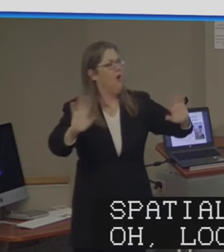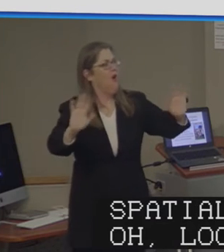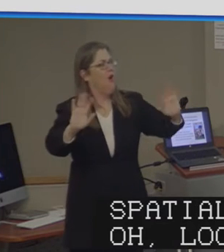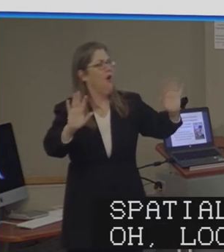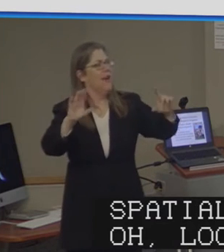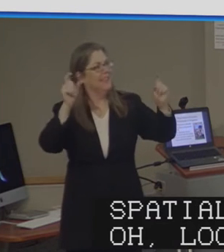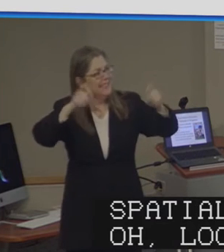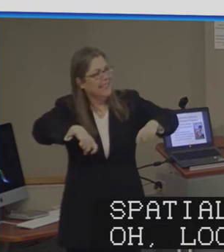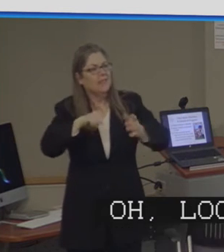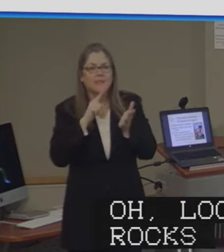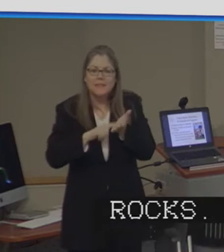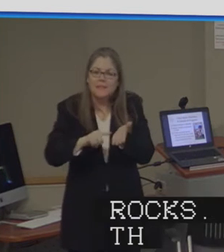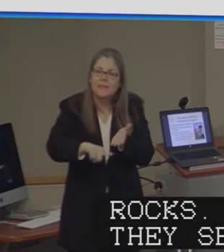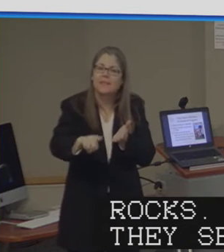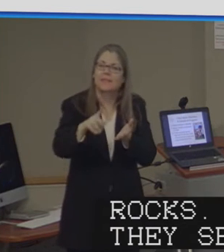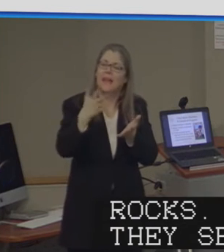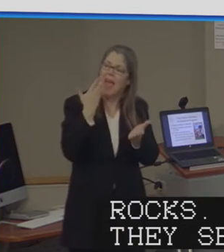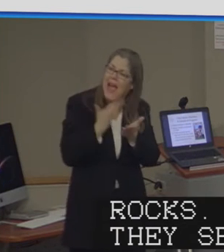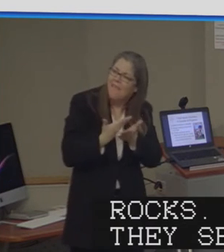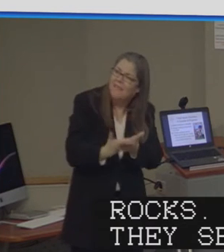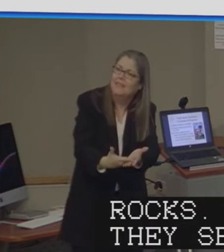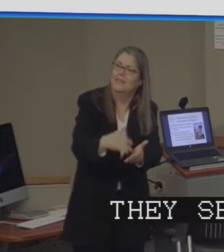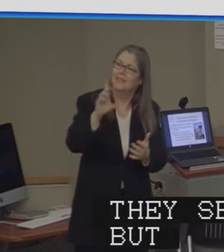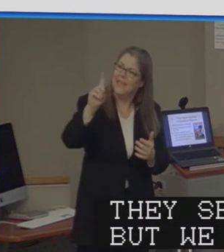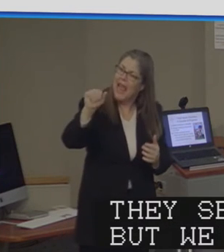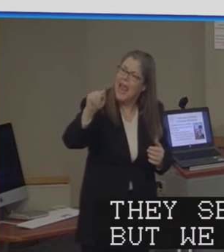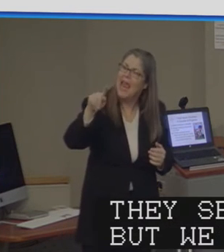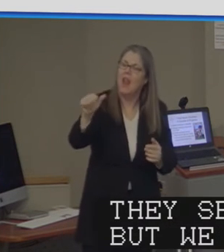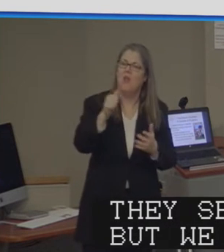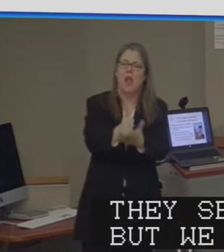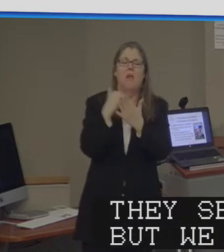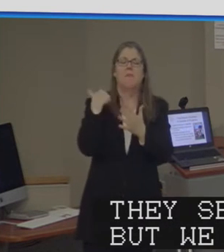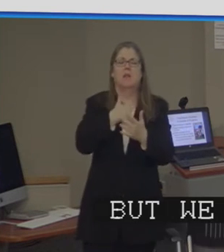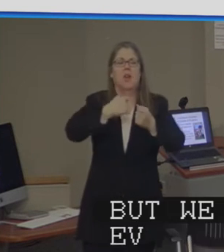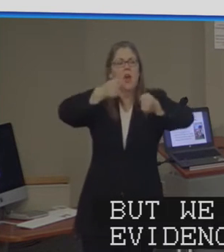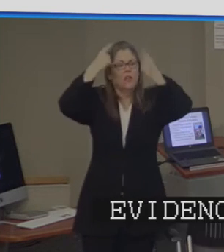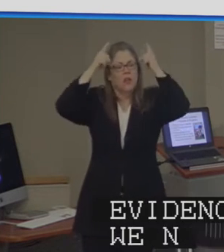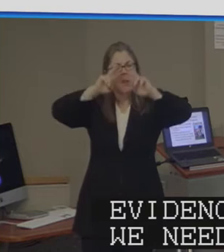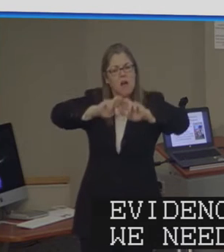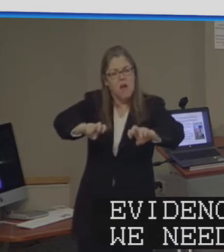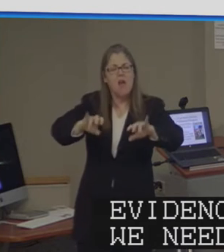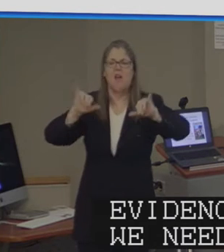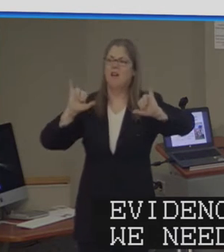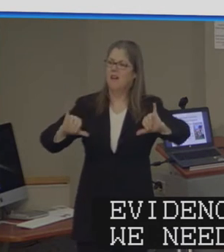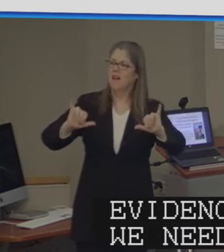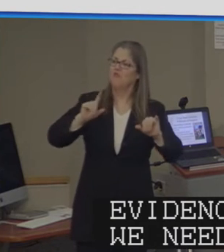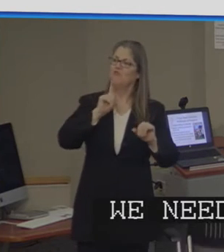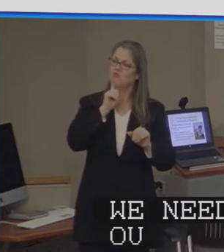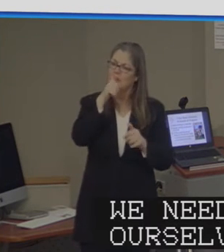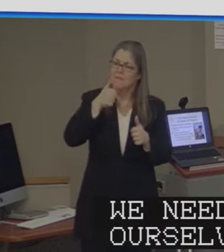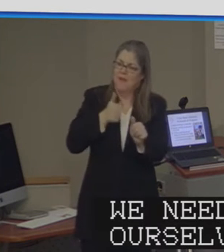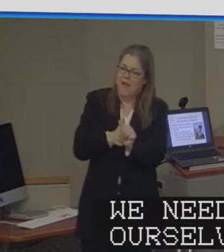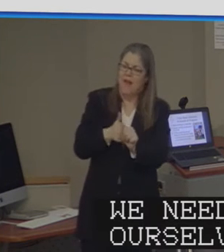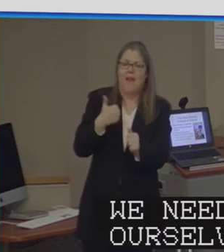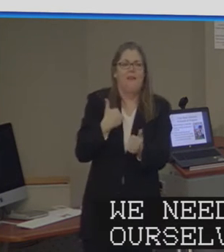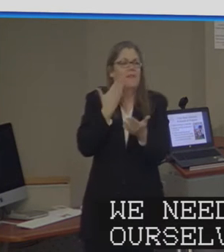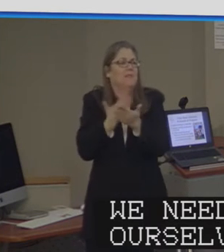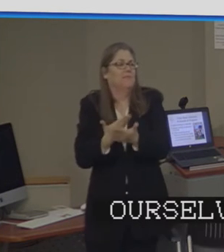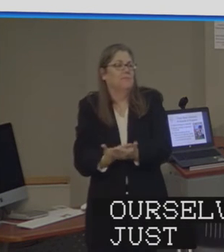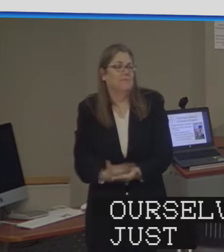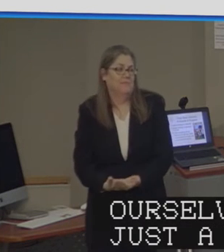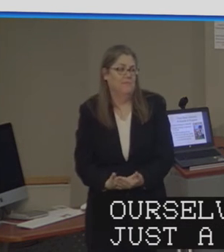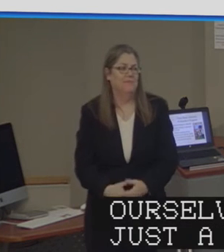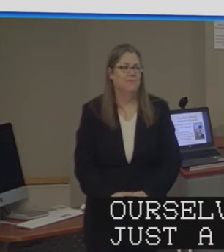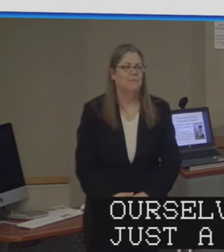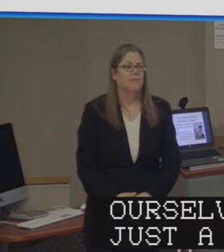evidence. We need data to persuade ourselves that it's more than just a verbal argument, that there's some real truth there.